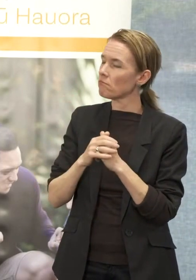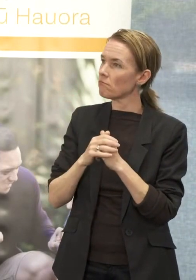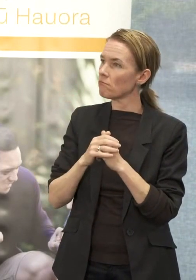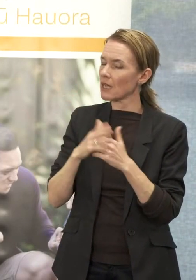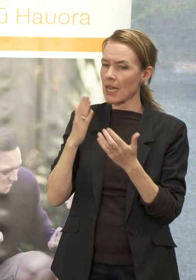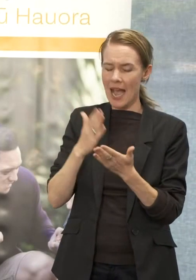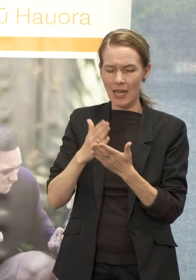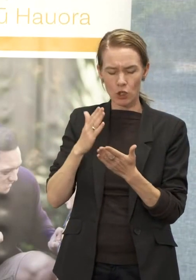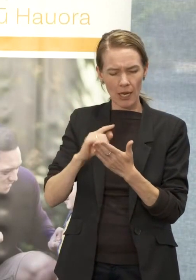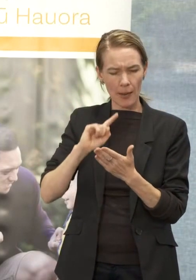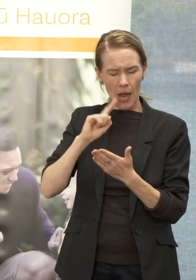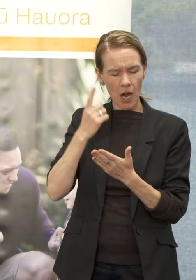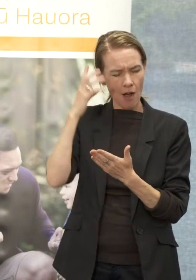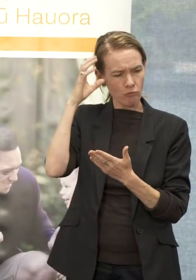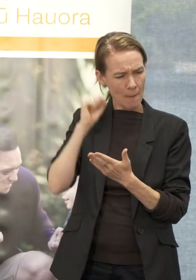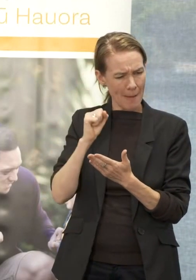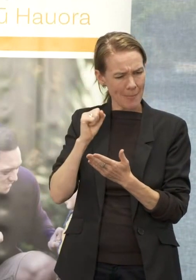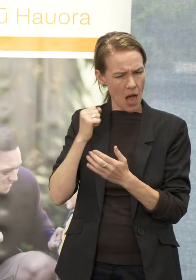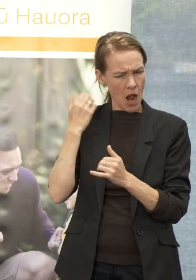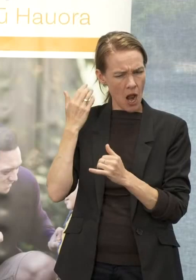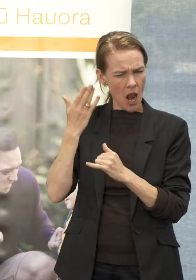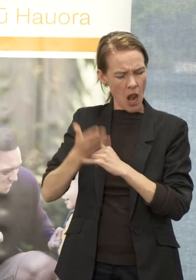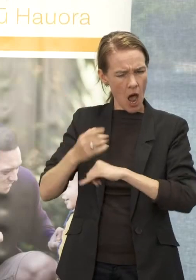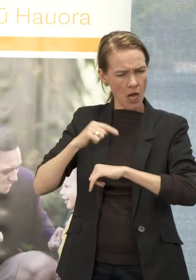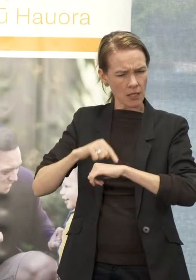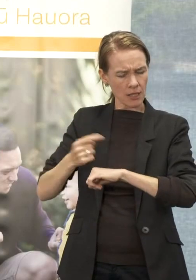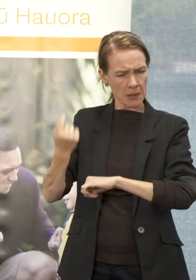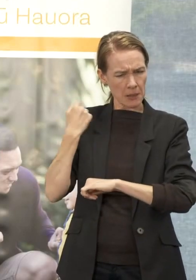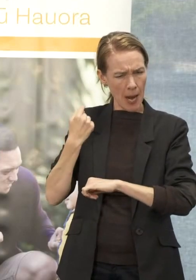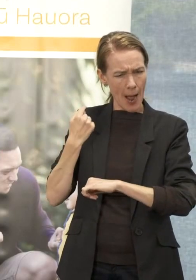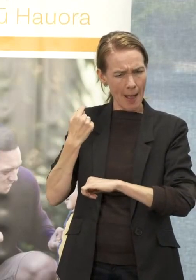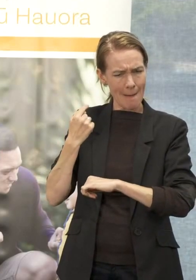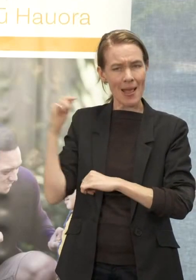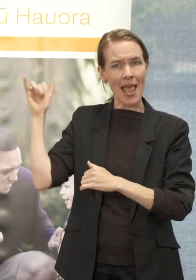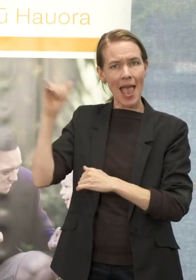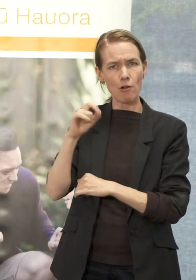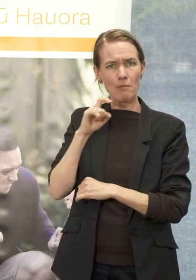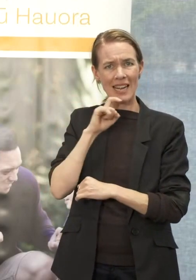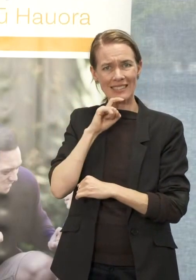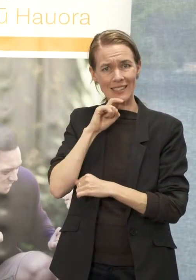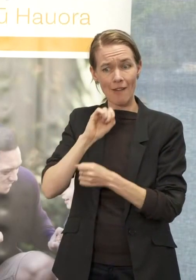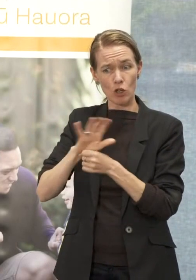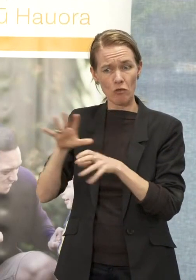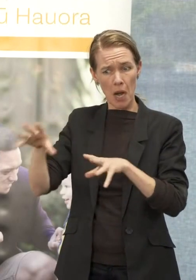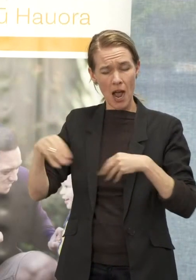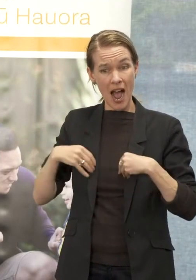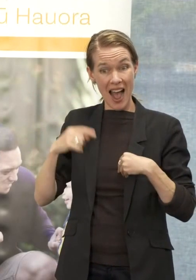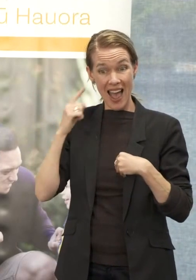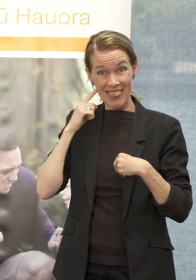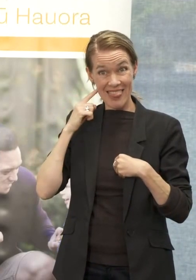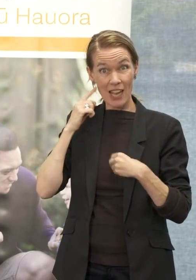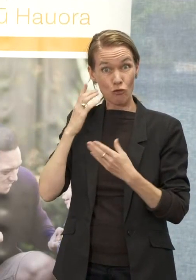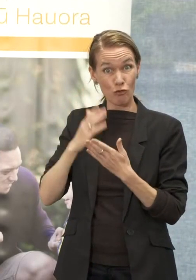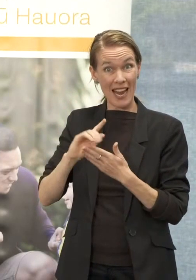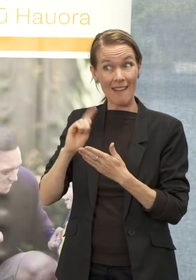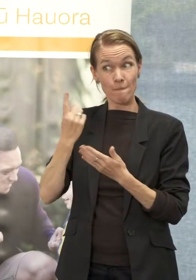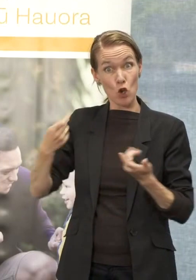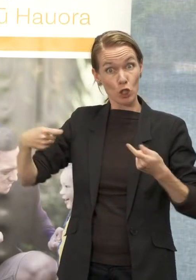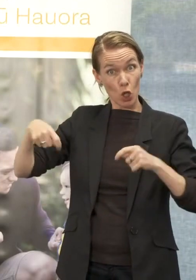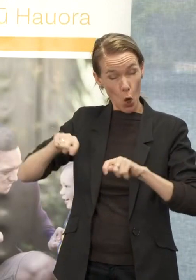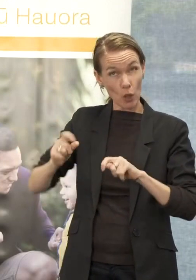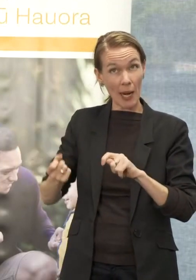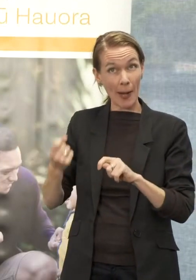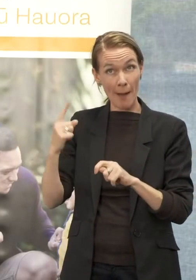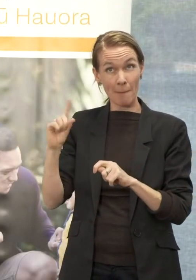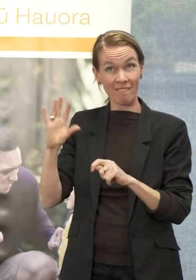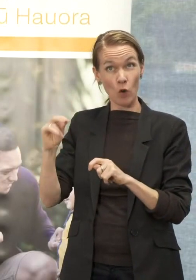of a flight crew who had COVID-19. It was certainly back in the first wave, and yet our